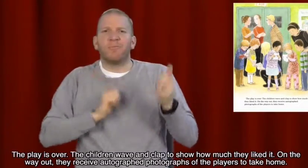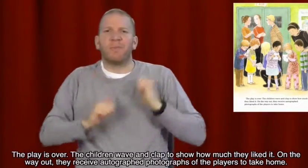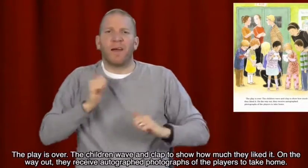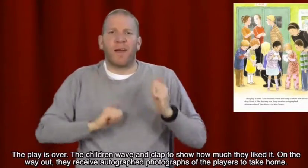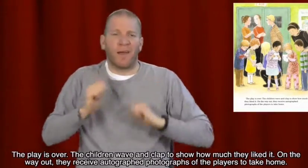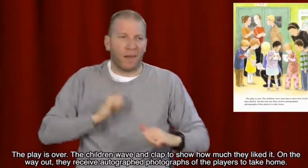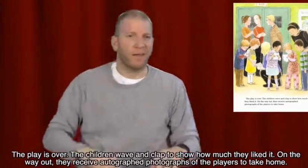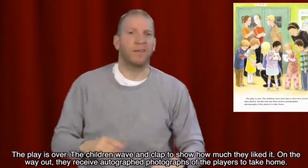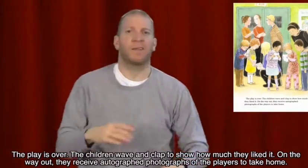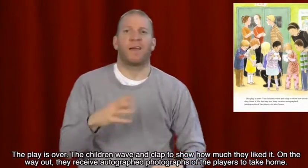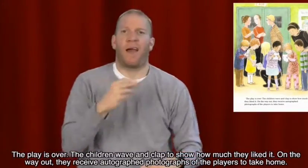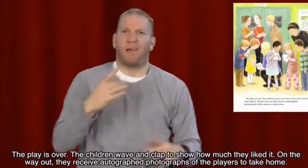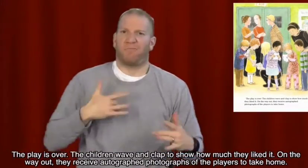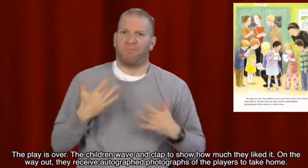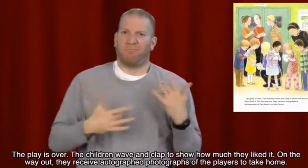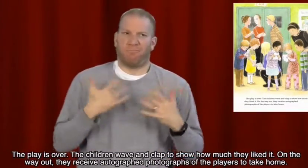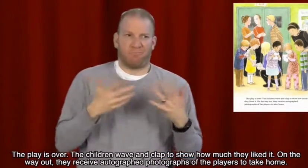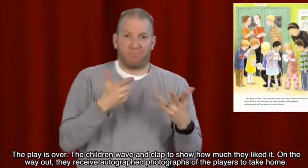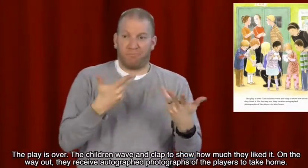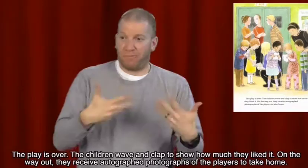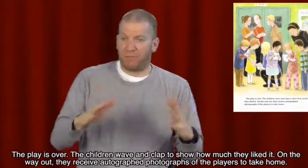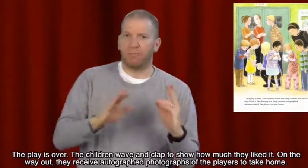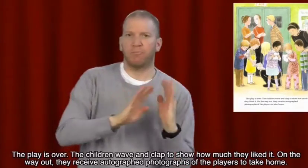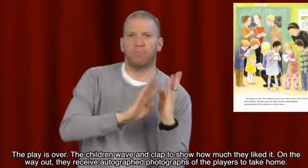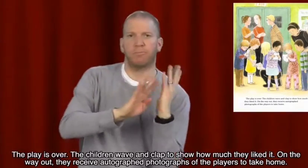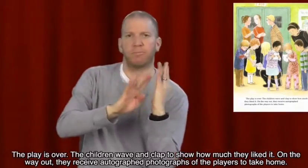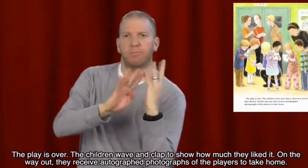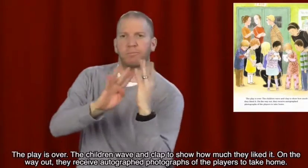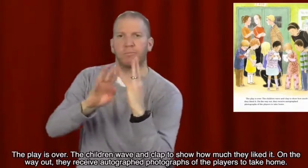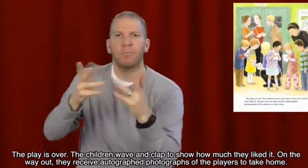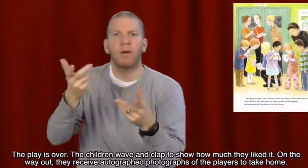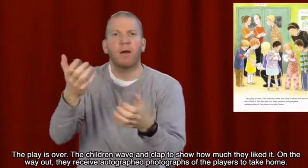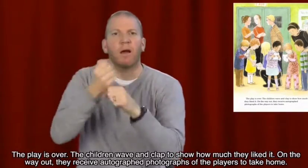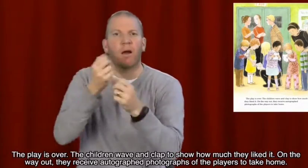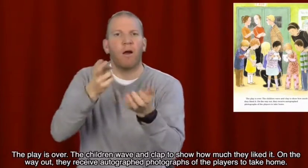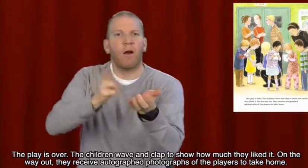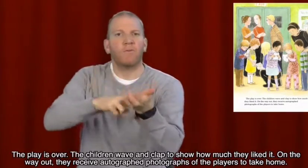out, they receive autographed photographs of the players to take home.